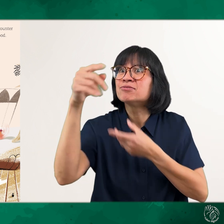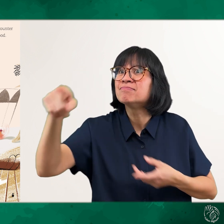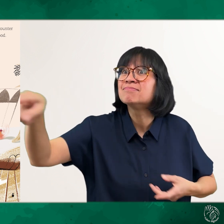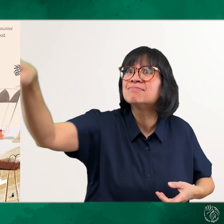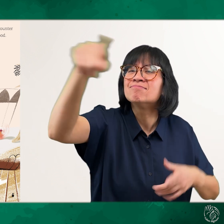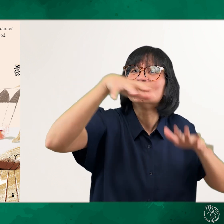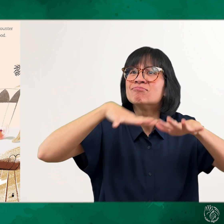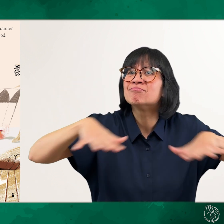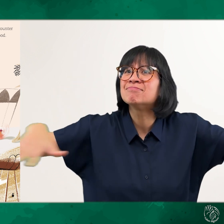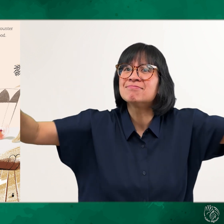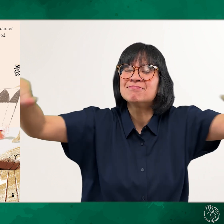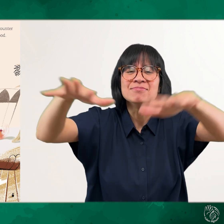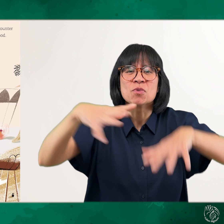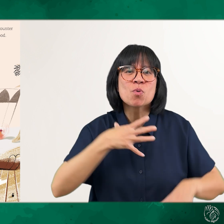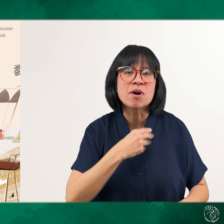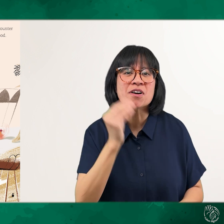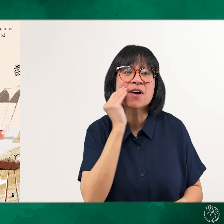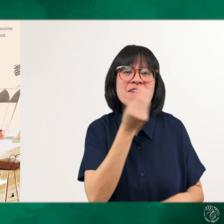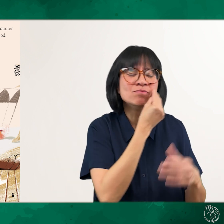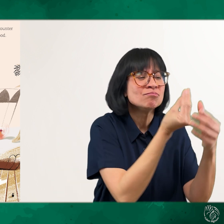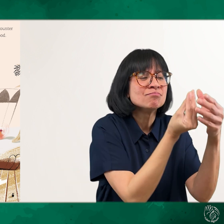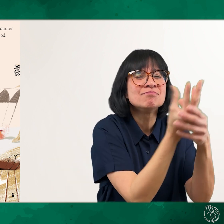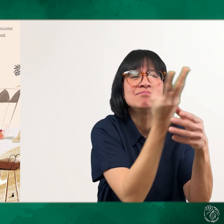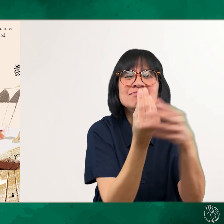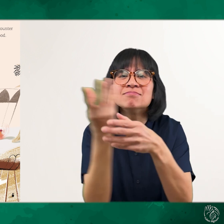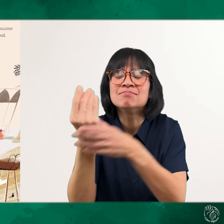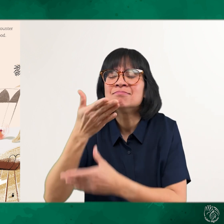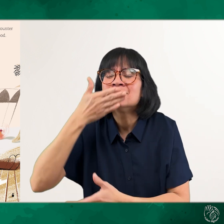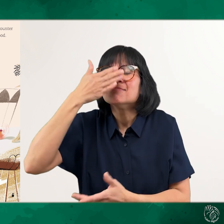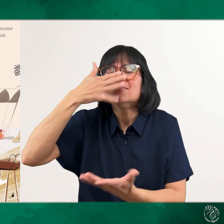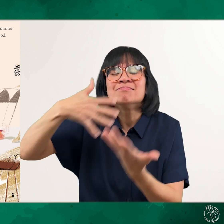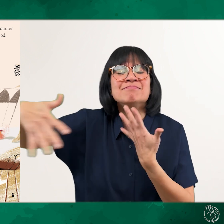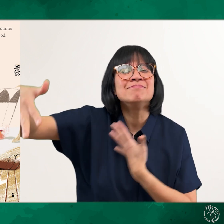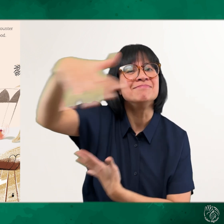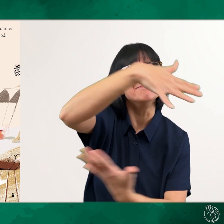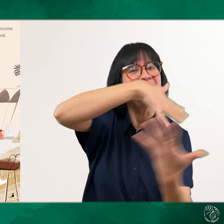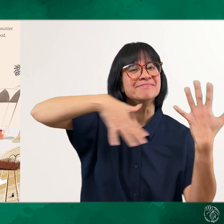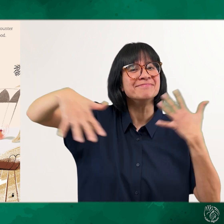and jasmine on the bloom everywhere in the neighborhood.